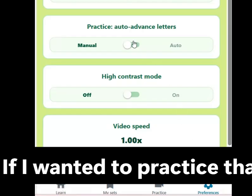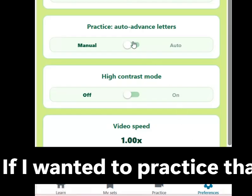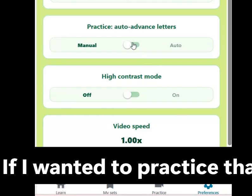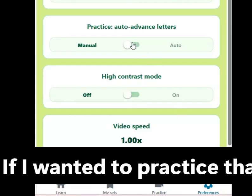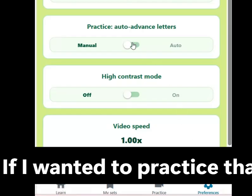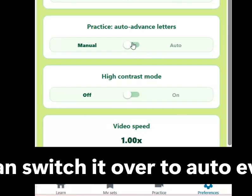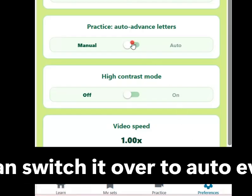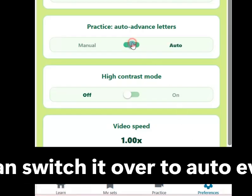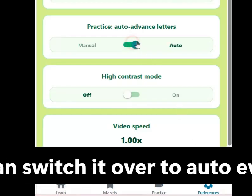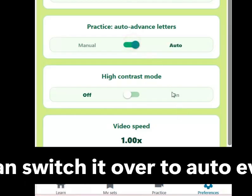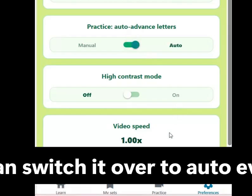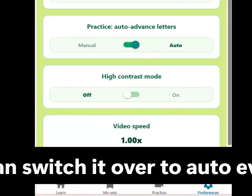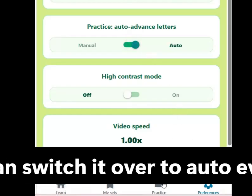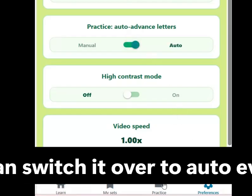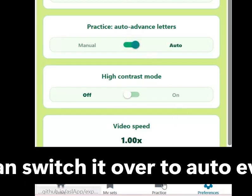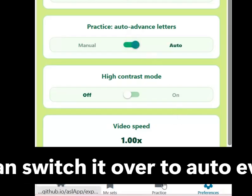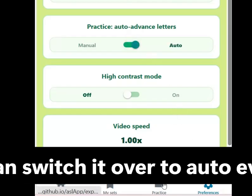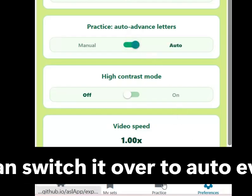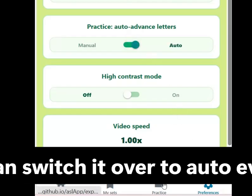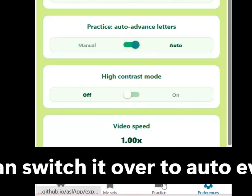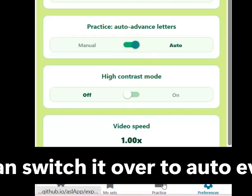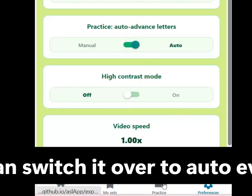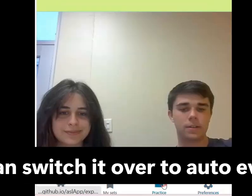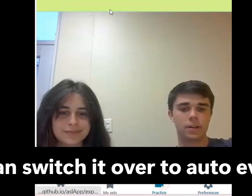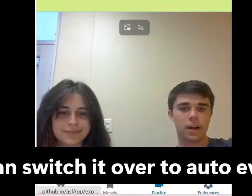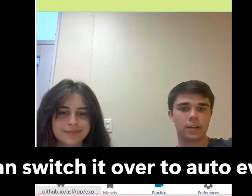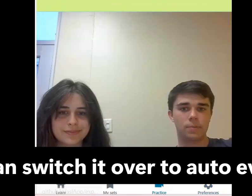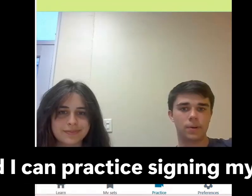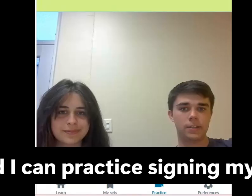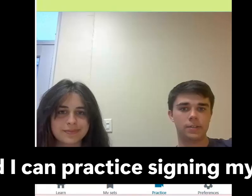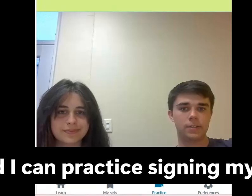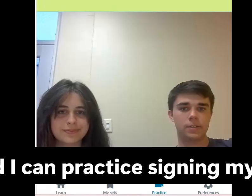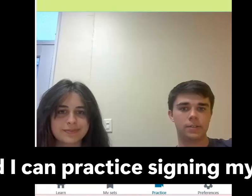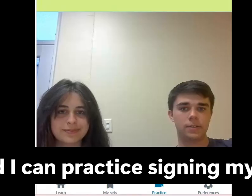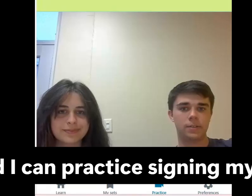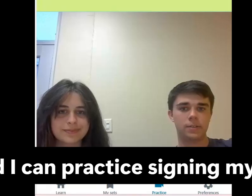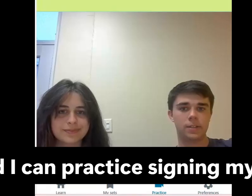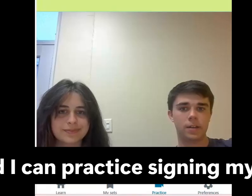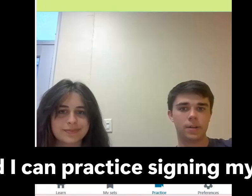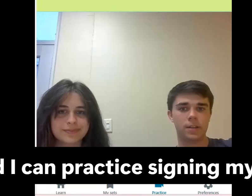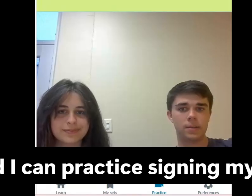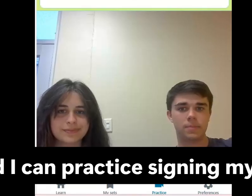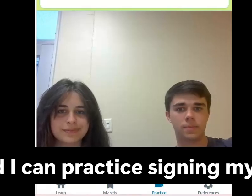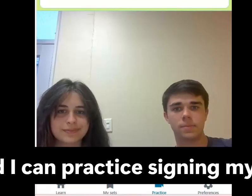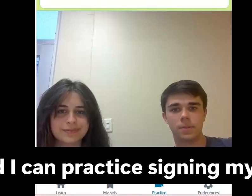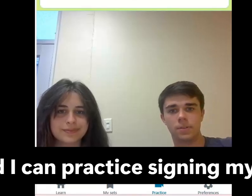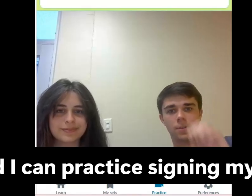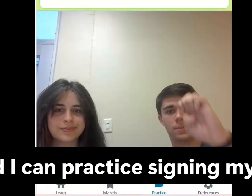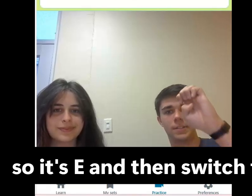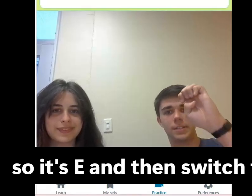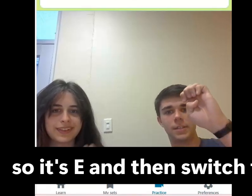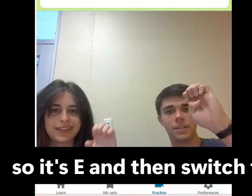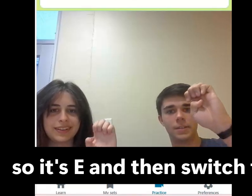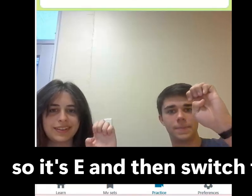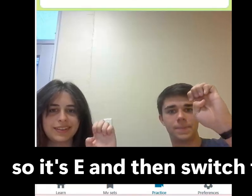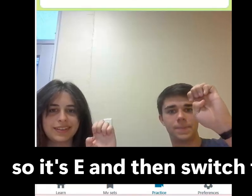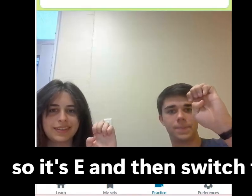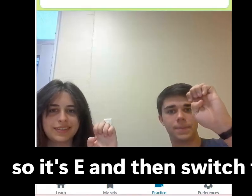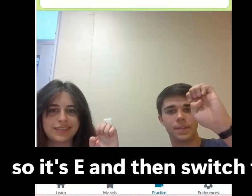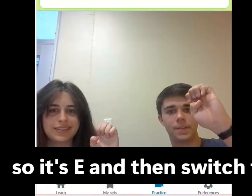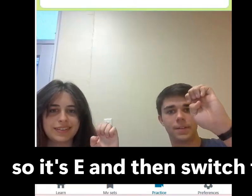that, I can switch it over to auto advance, and I can practice signing my name. So it's